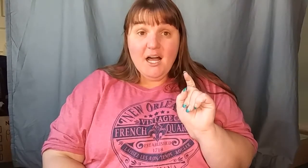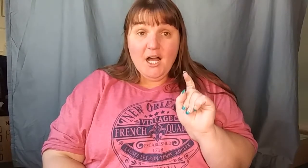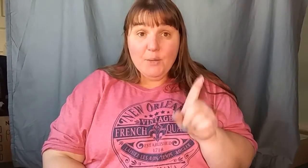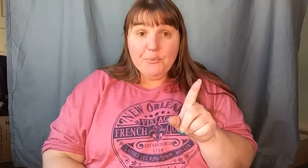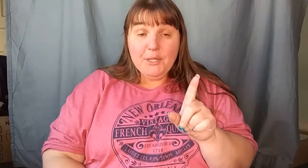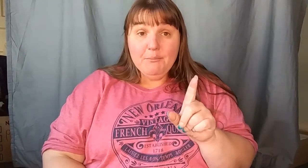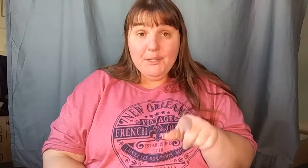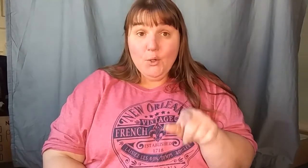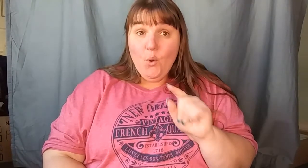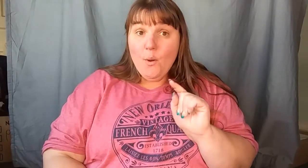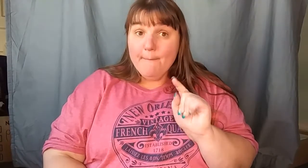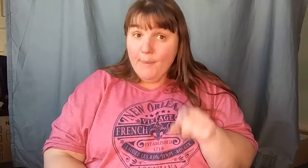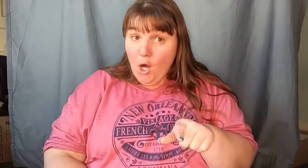Opry Mill Mall.